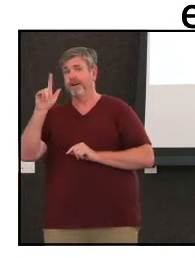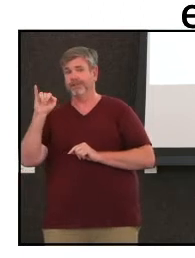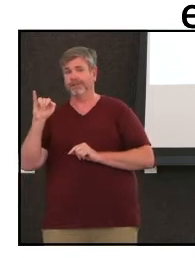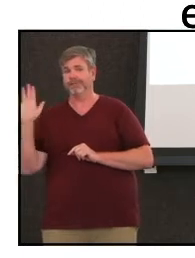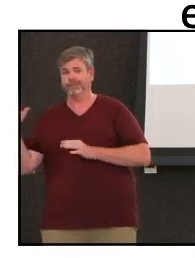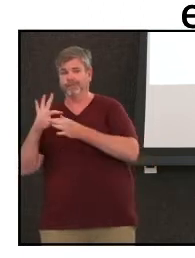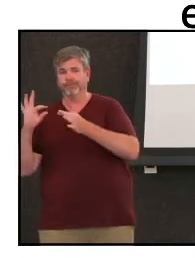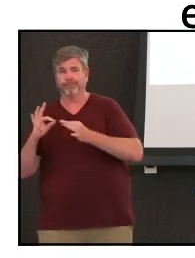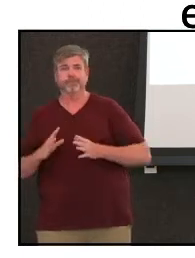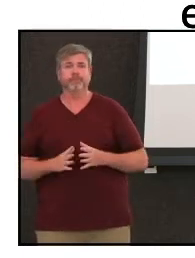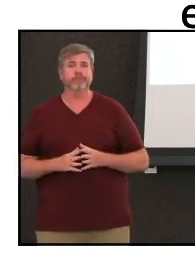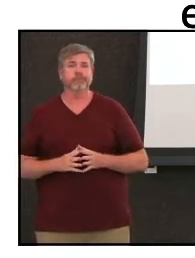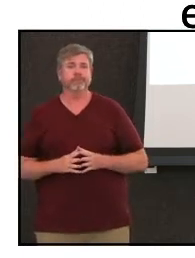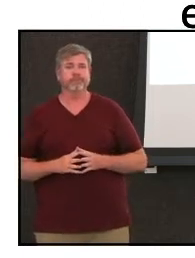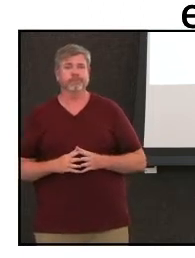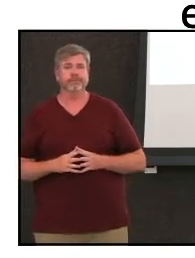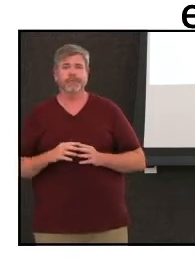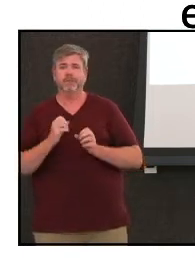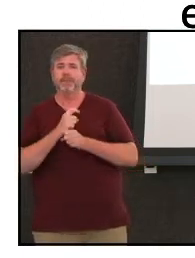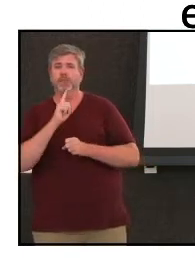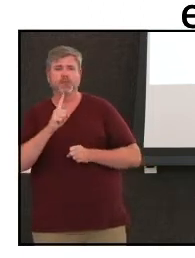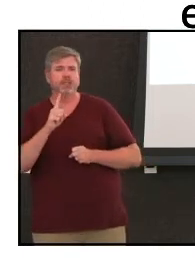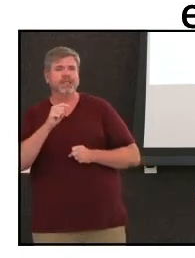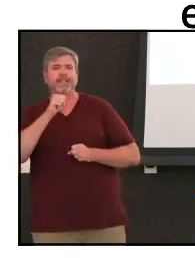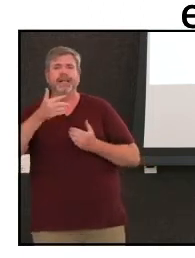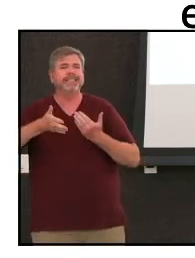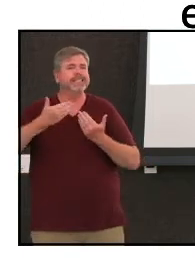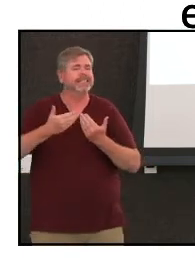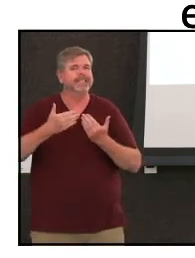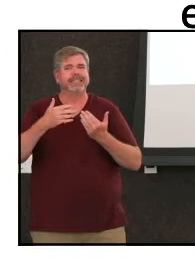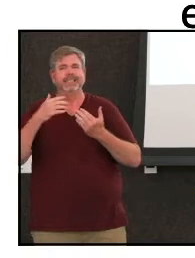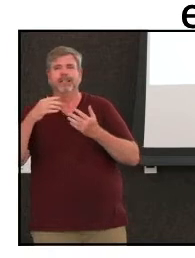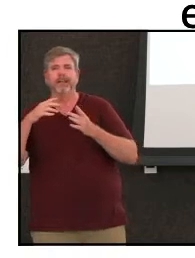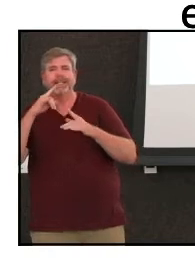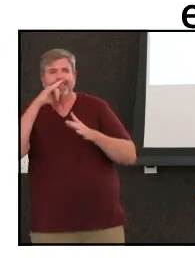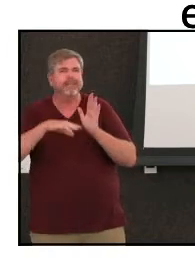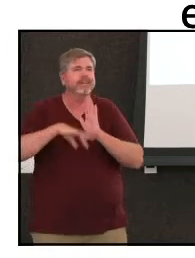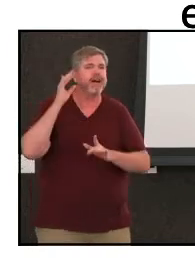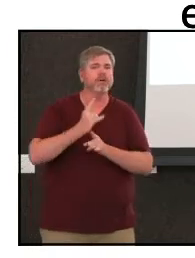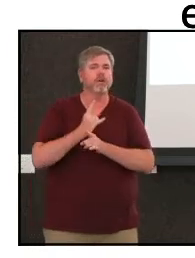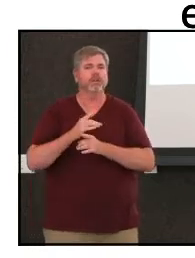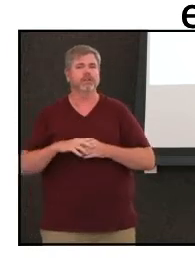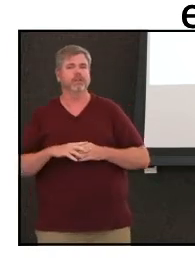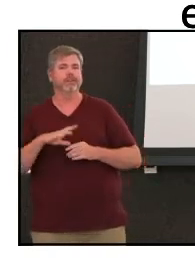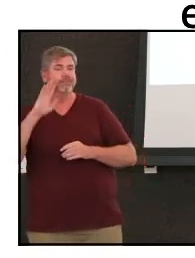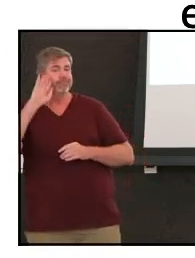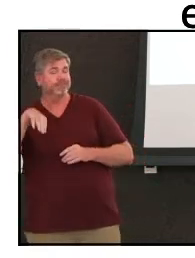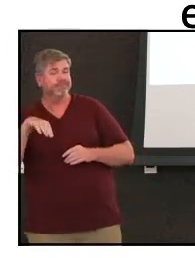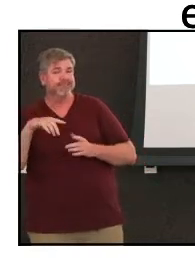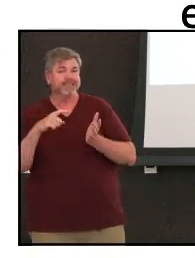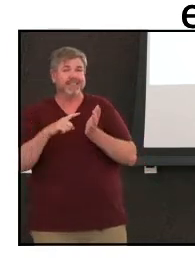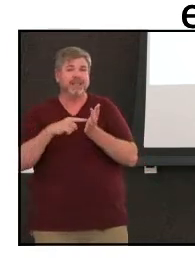regular access to opioids. So if you ever were given opioids after a small medical procedure and those are in your medical cabinet,